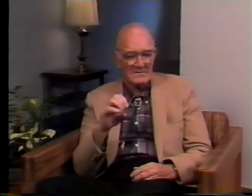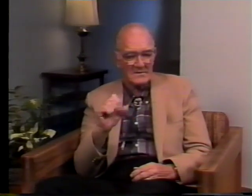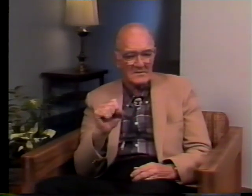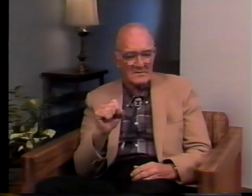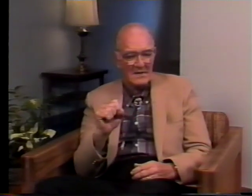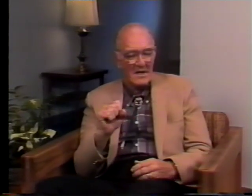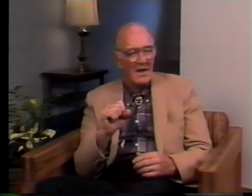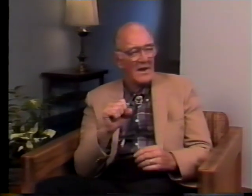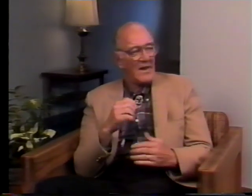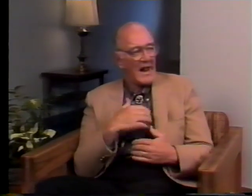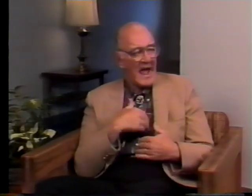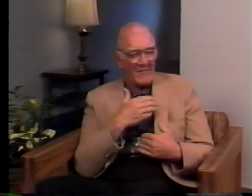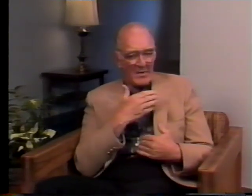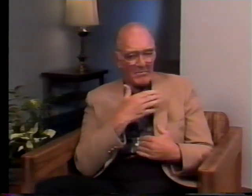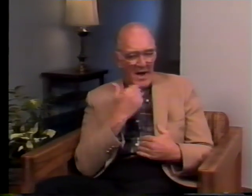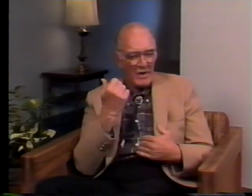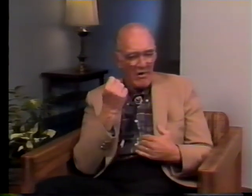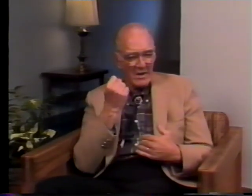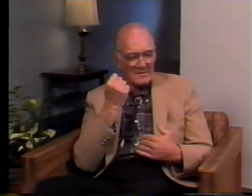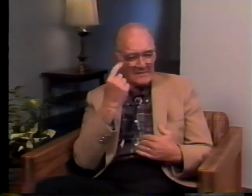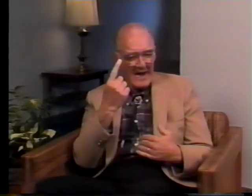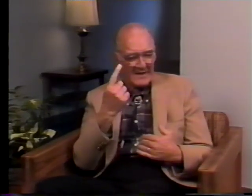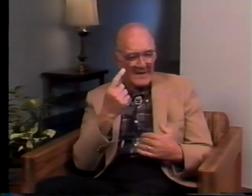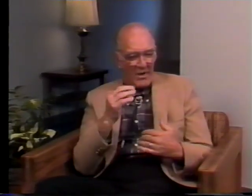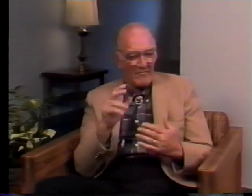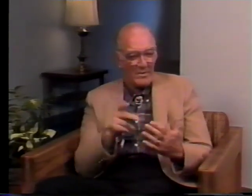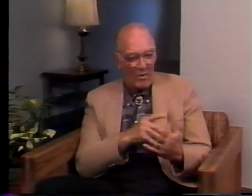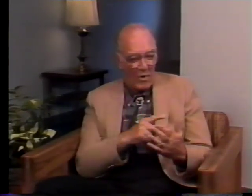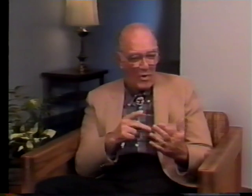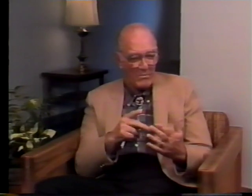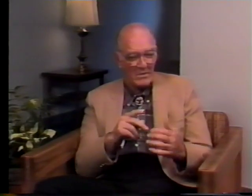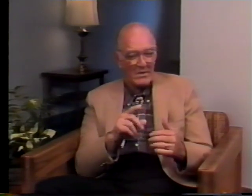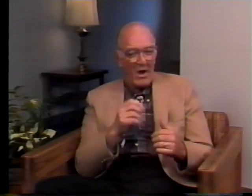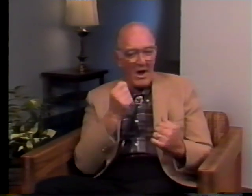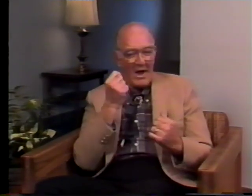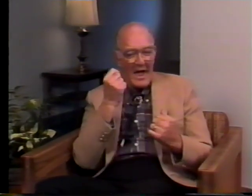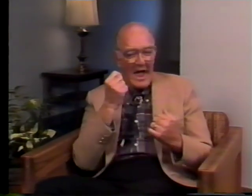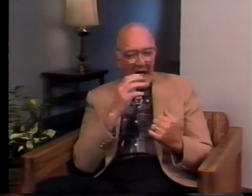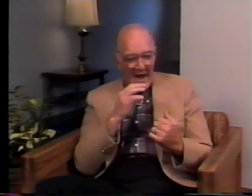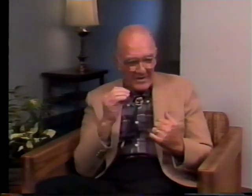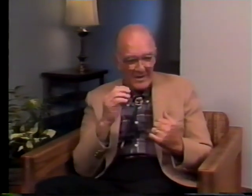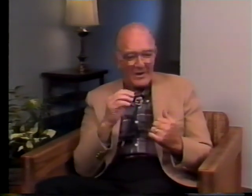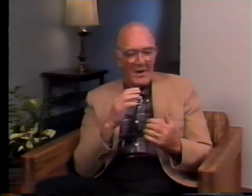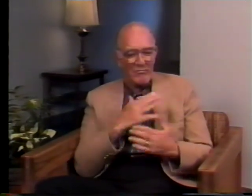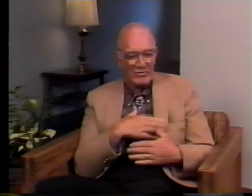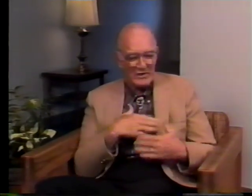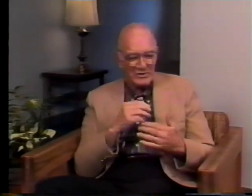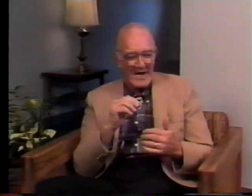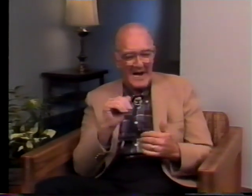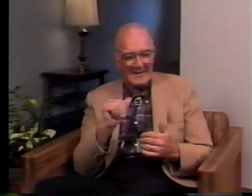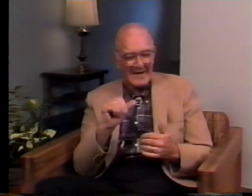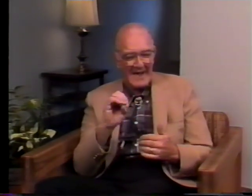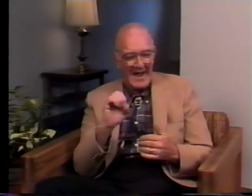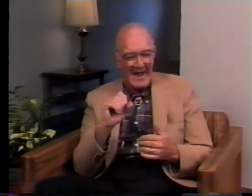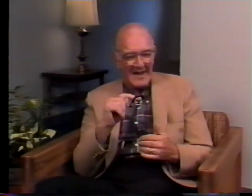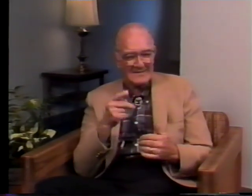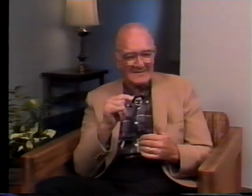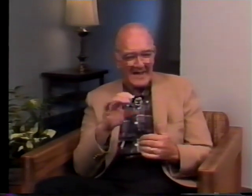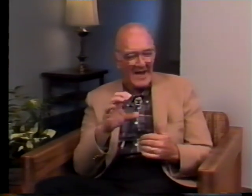devices, and I have a better understanding of the poem and appreciate the